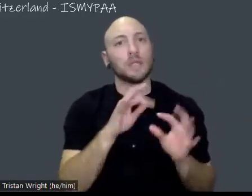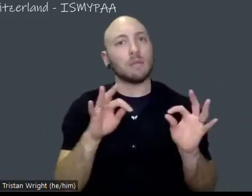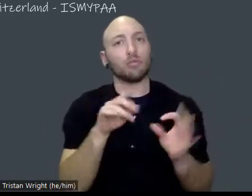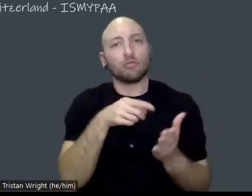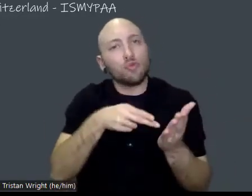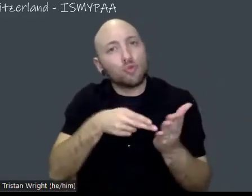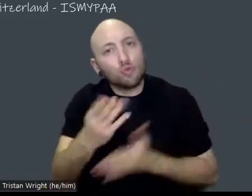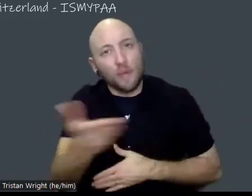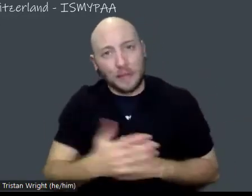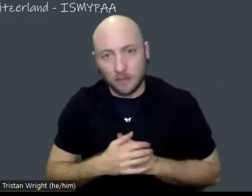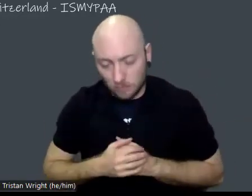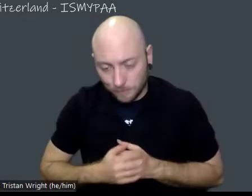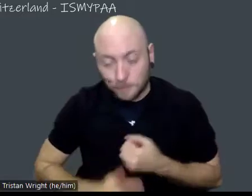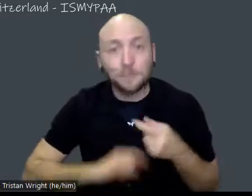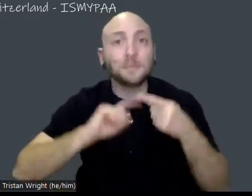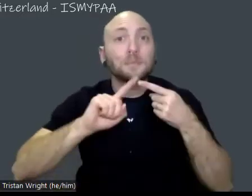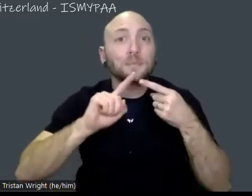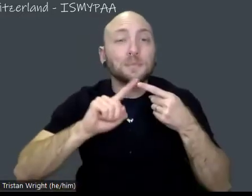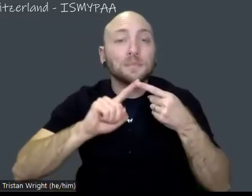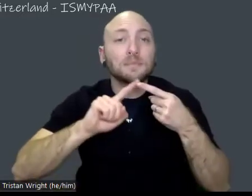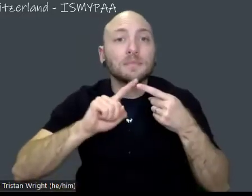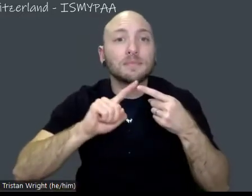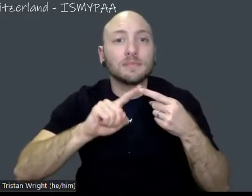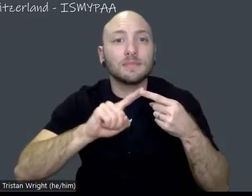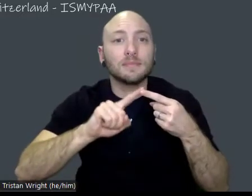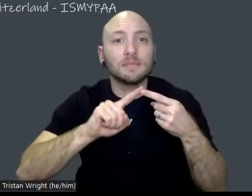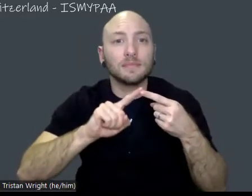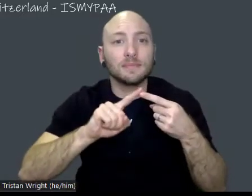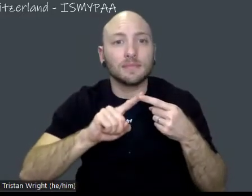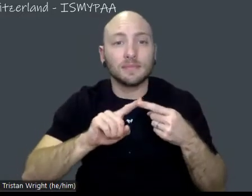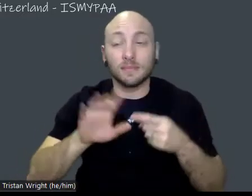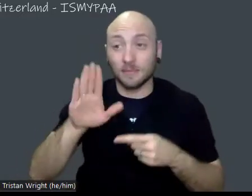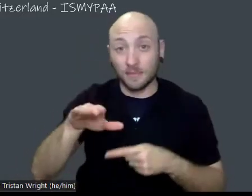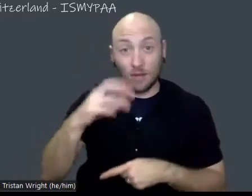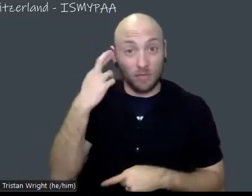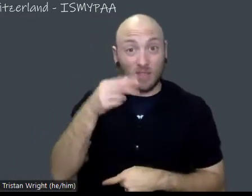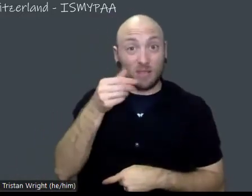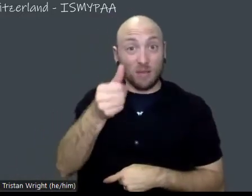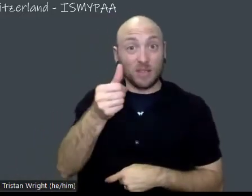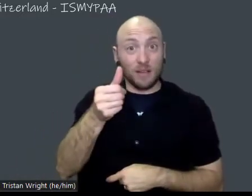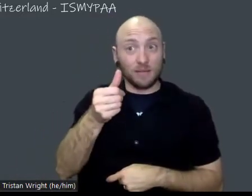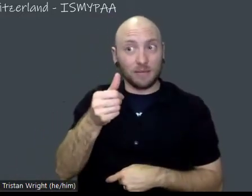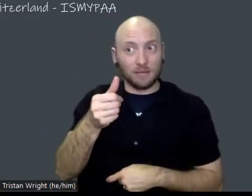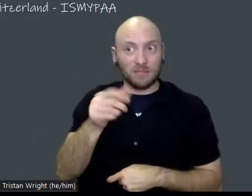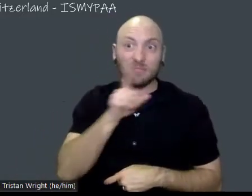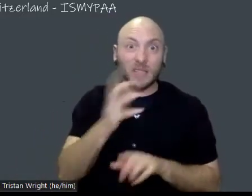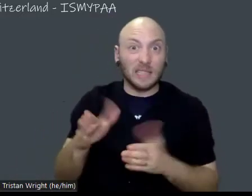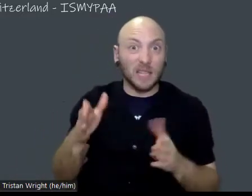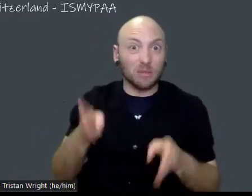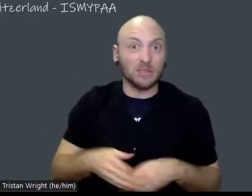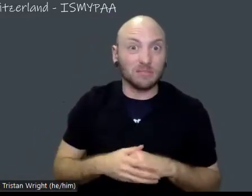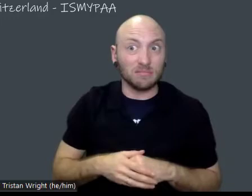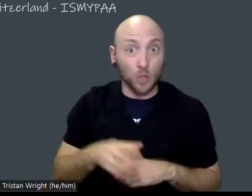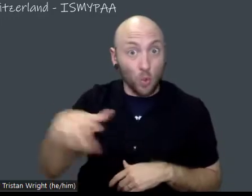The first is, guy, just realize you are a dead man walking. So you got